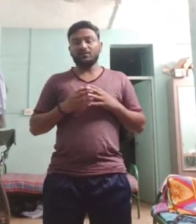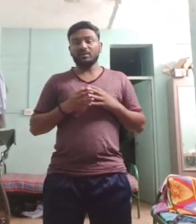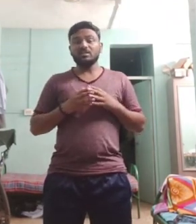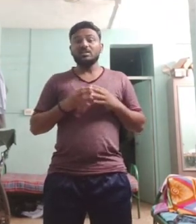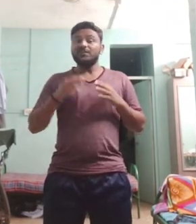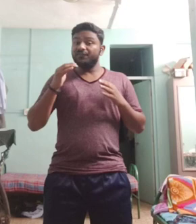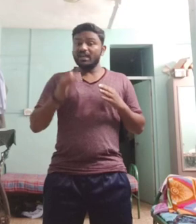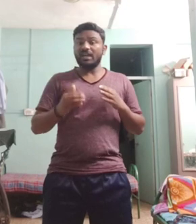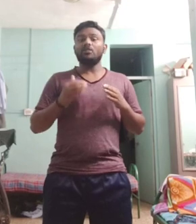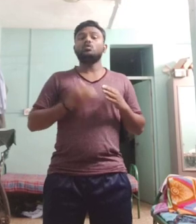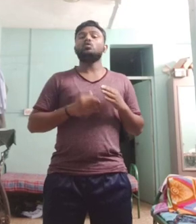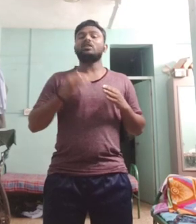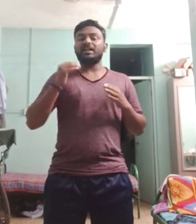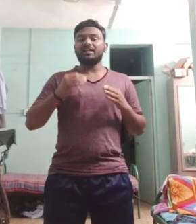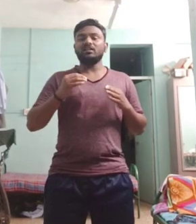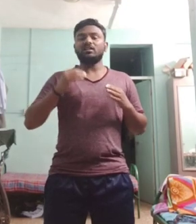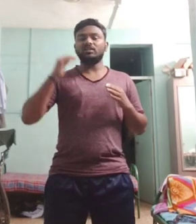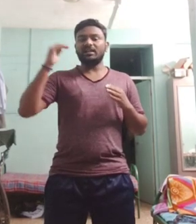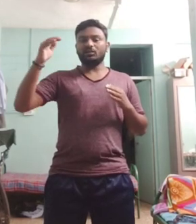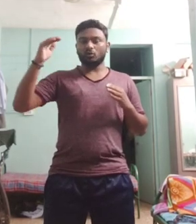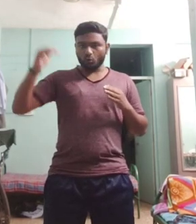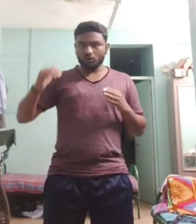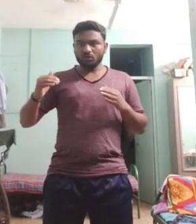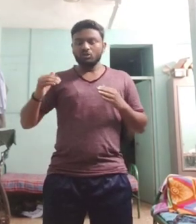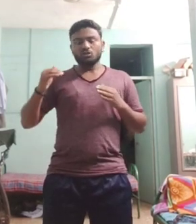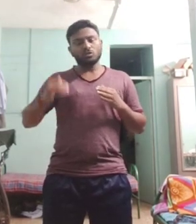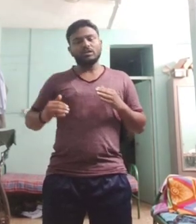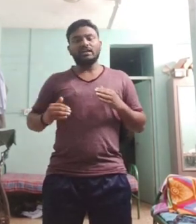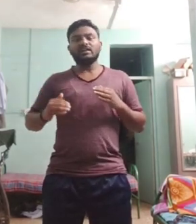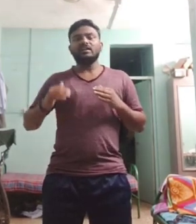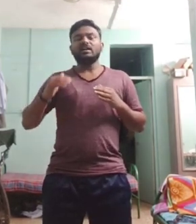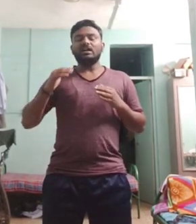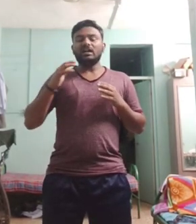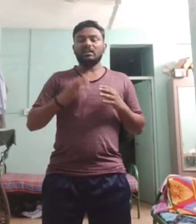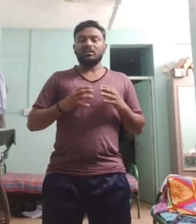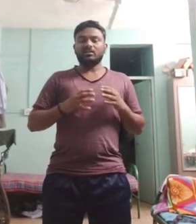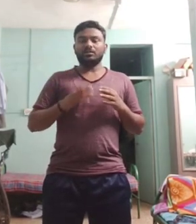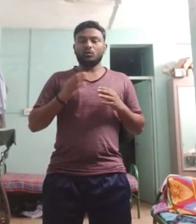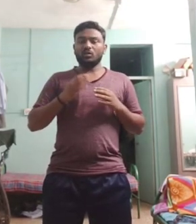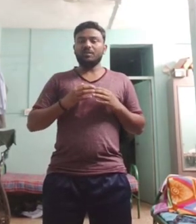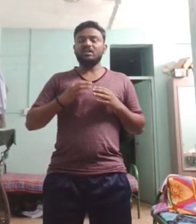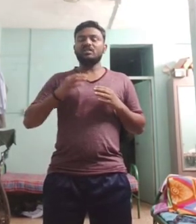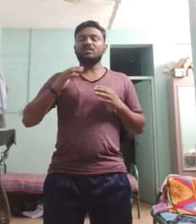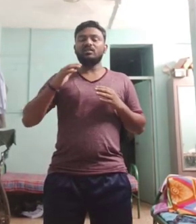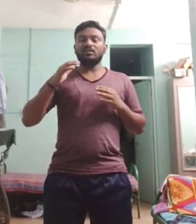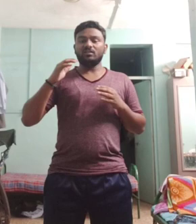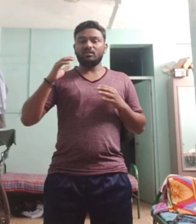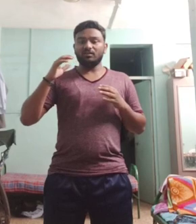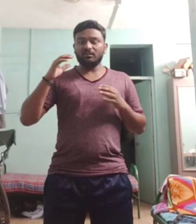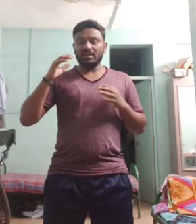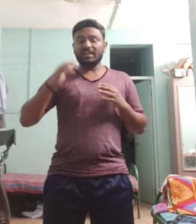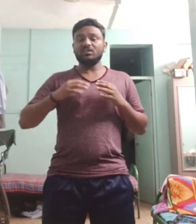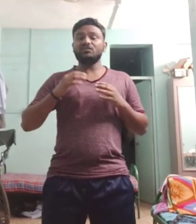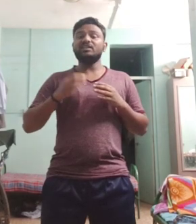language, we have to write that code so that our programming language will